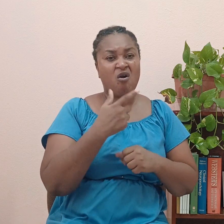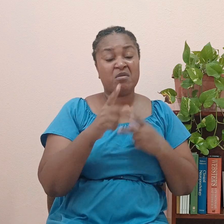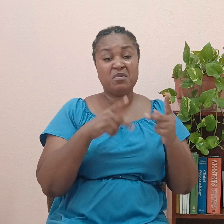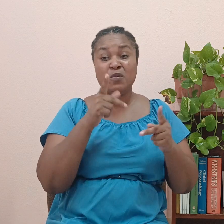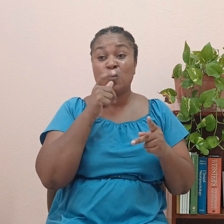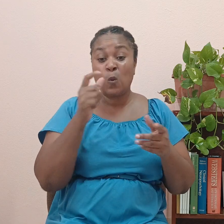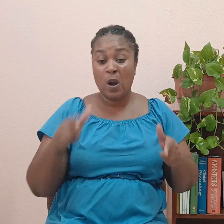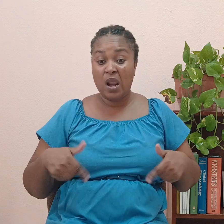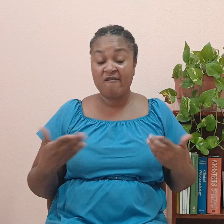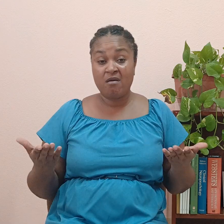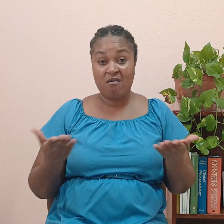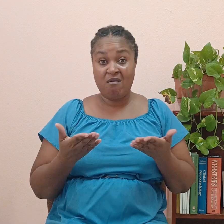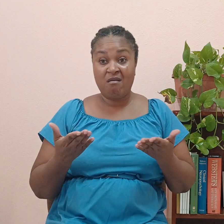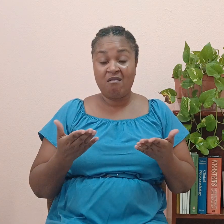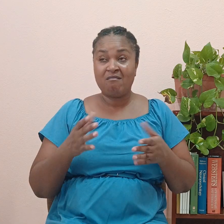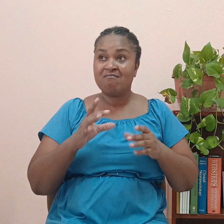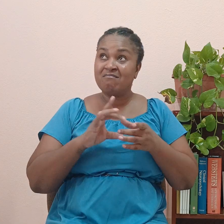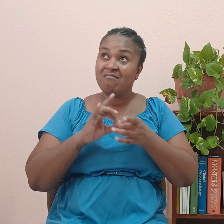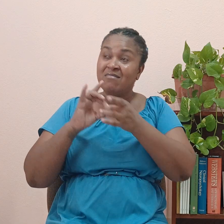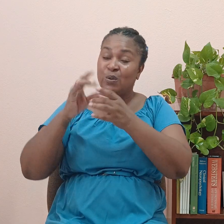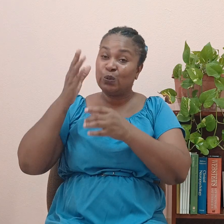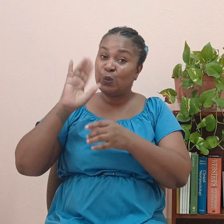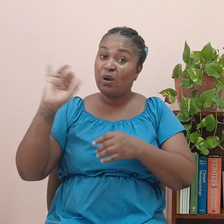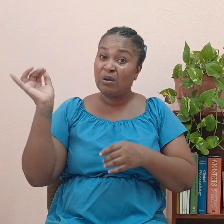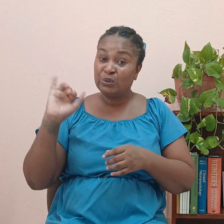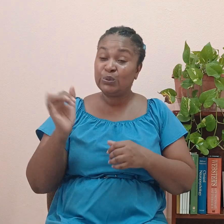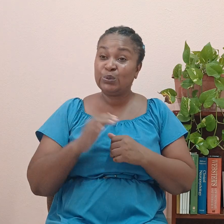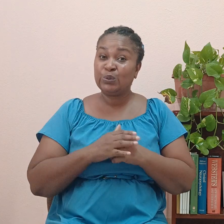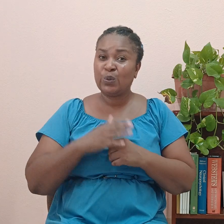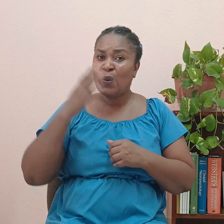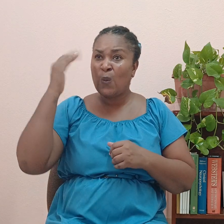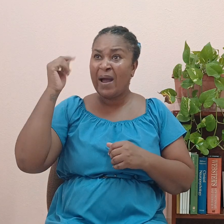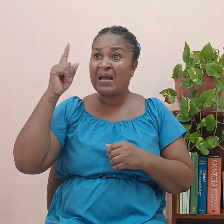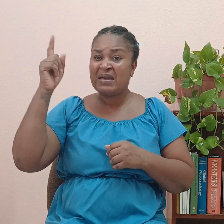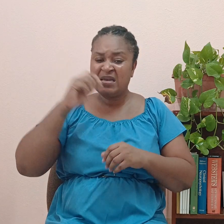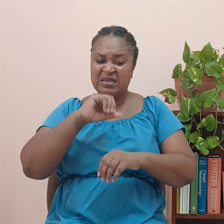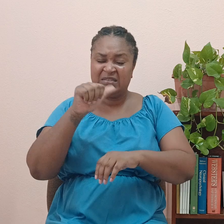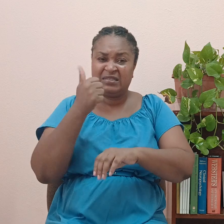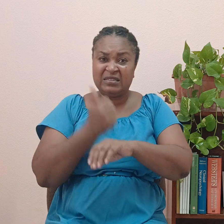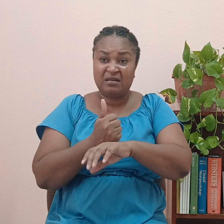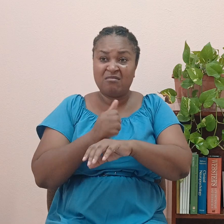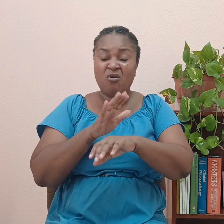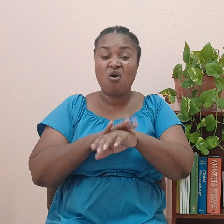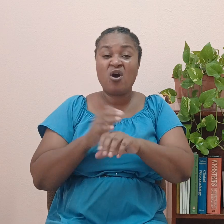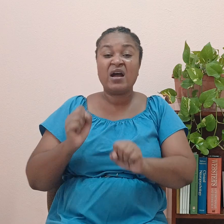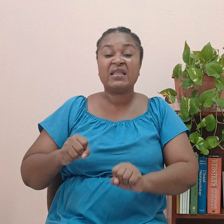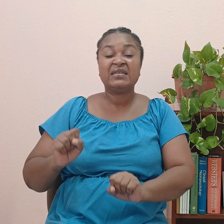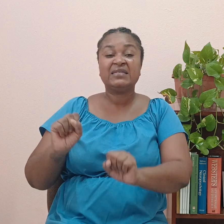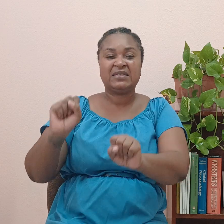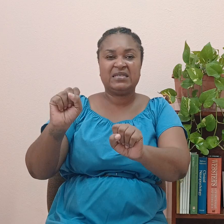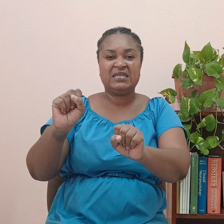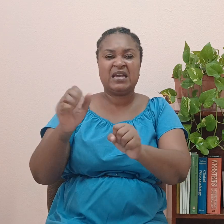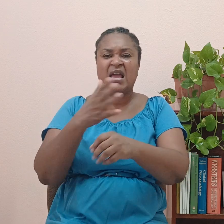2. For he founded it on the seas and established it on the